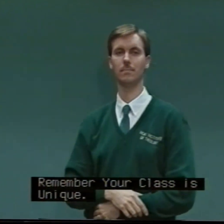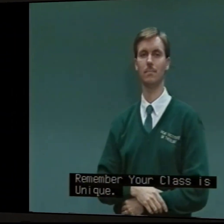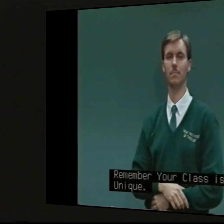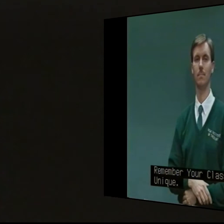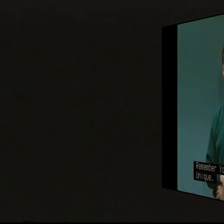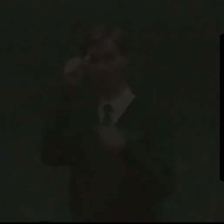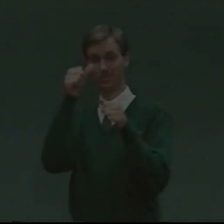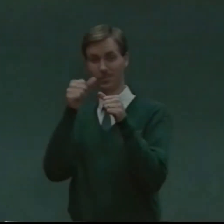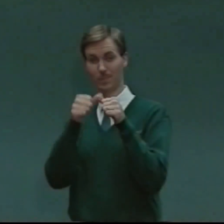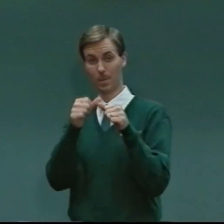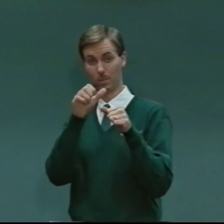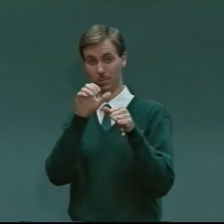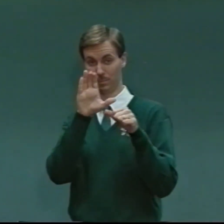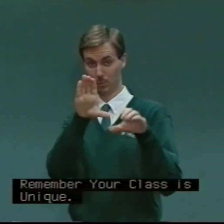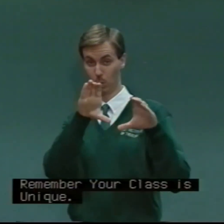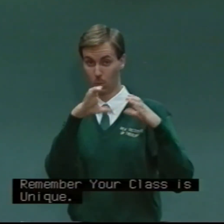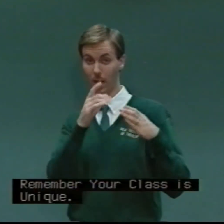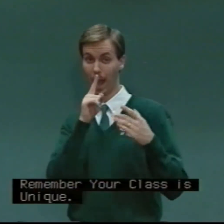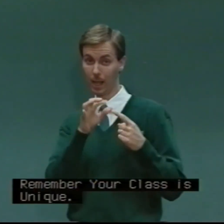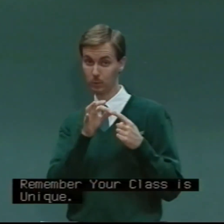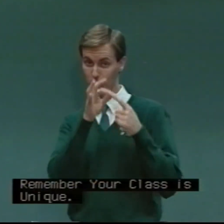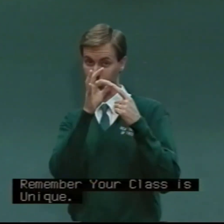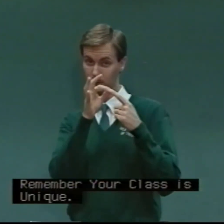Remember, your class is unique.